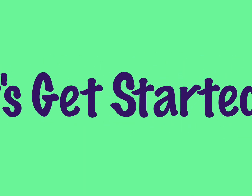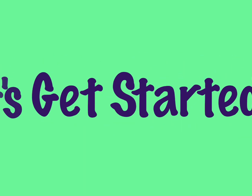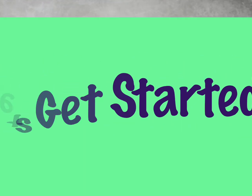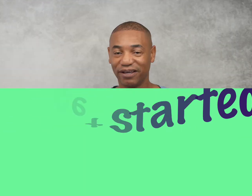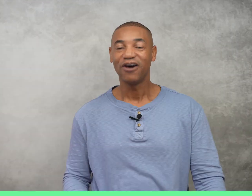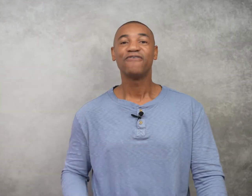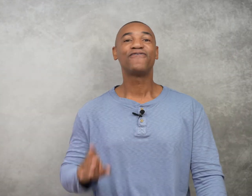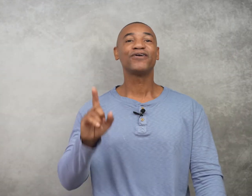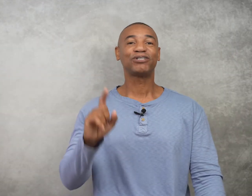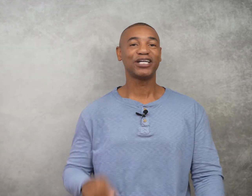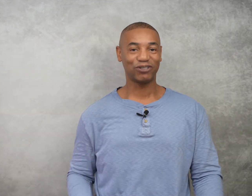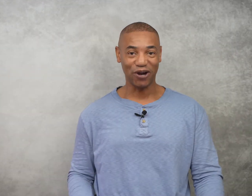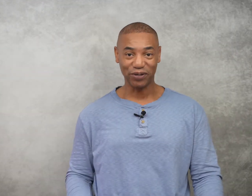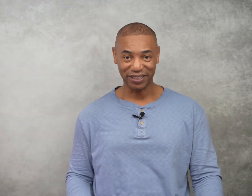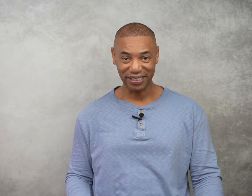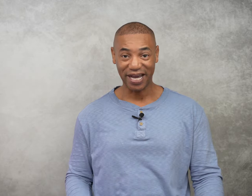started. First, let's start with the sign